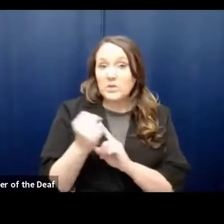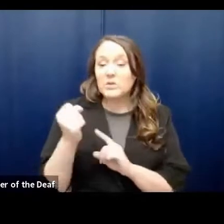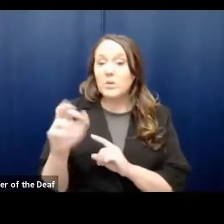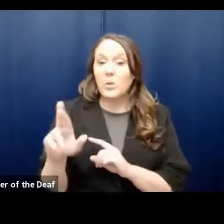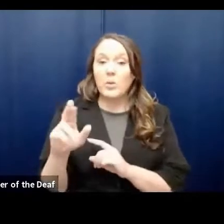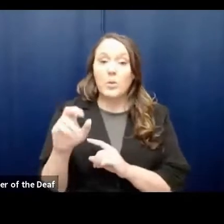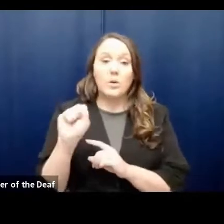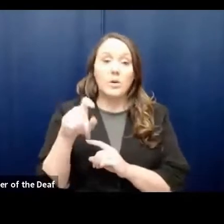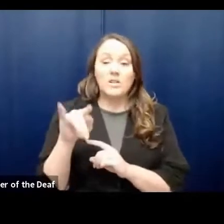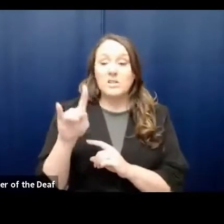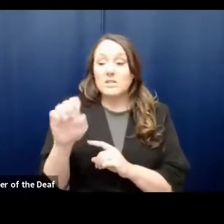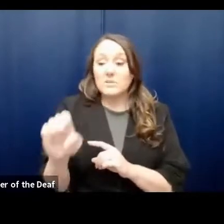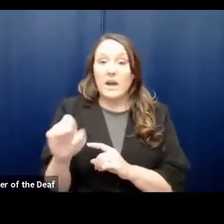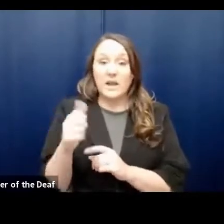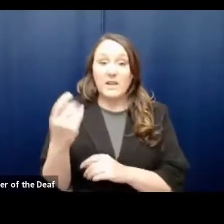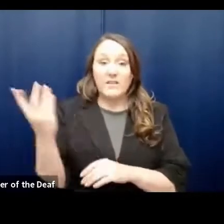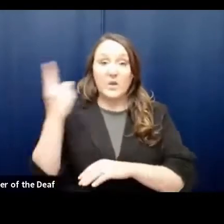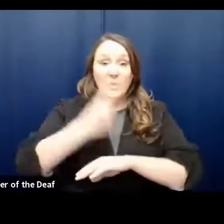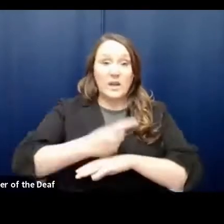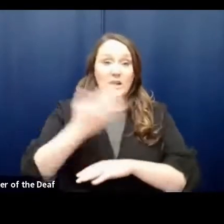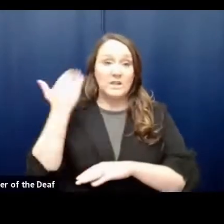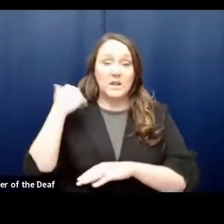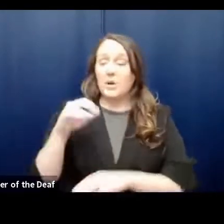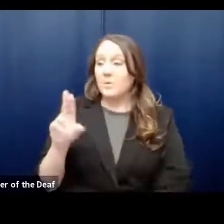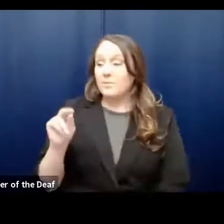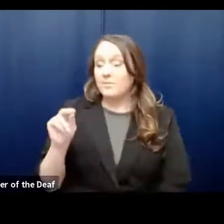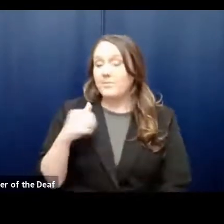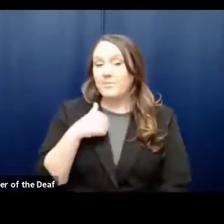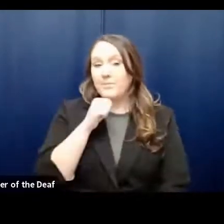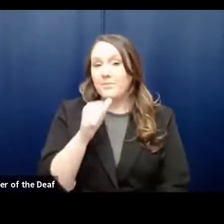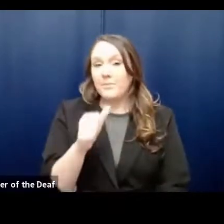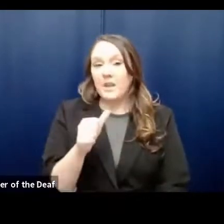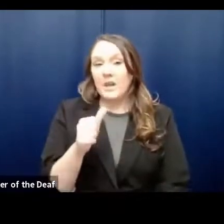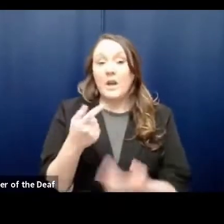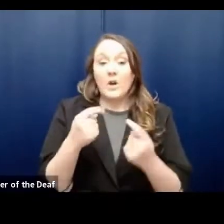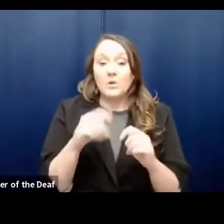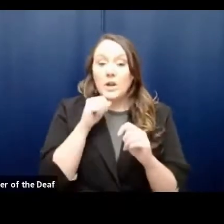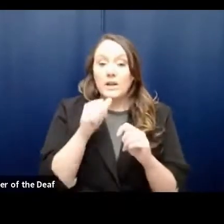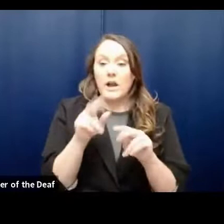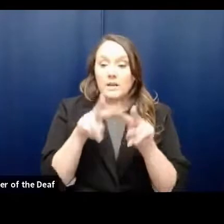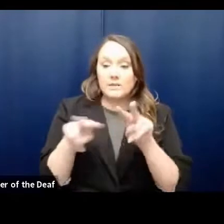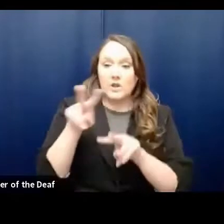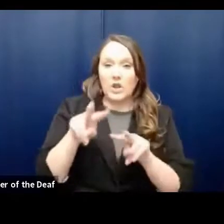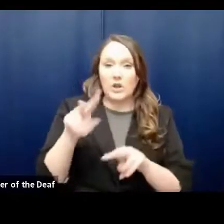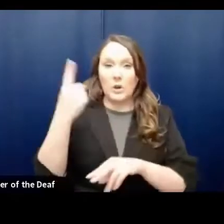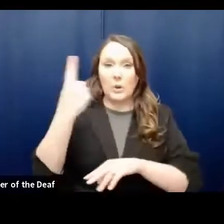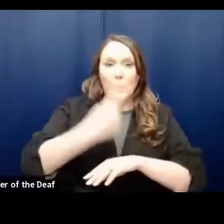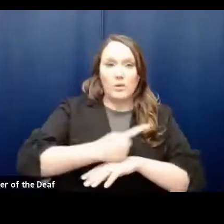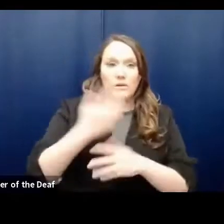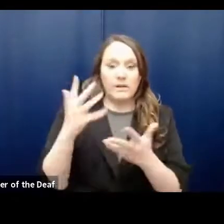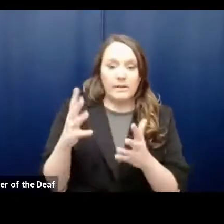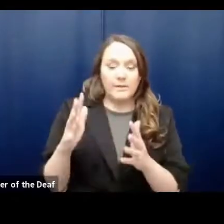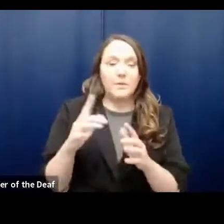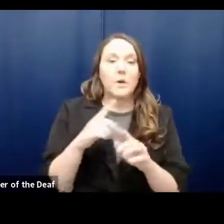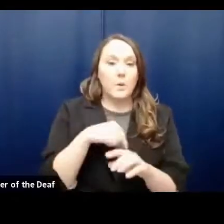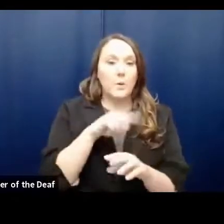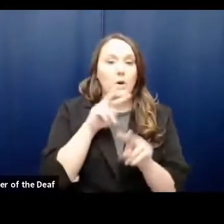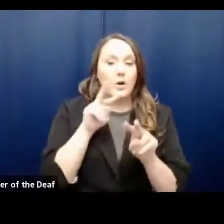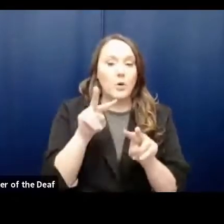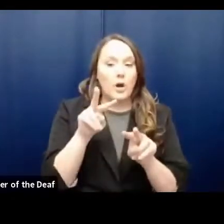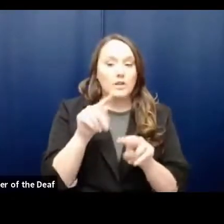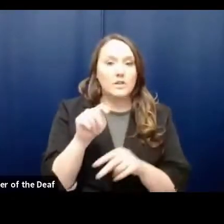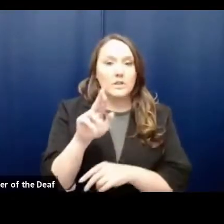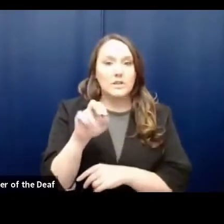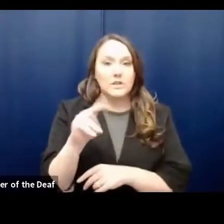from a few days ago? I really don't think so. I think when we try not to look at things one day at a time, and we look at trends, and the trend is